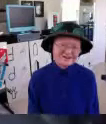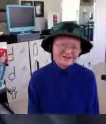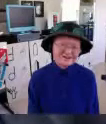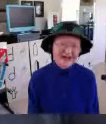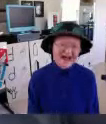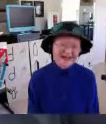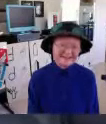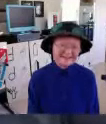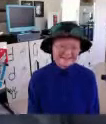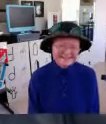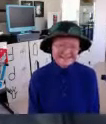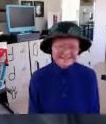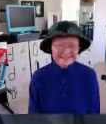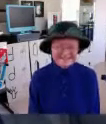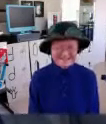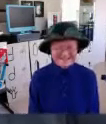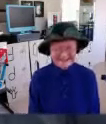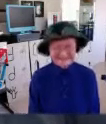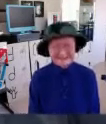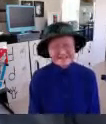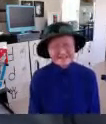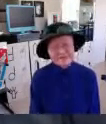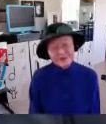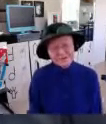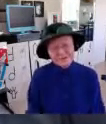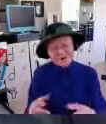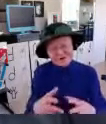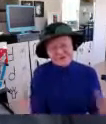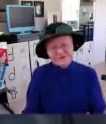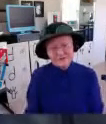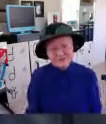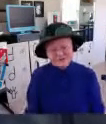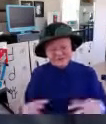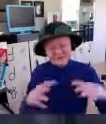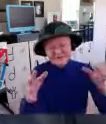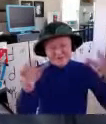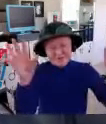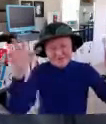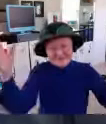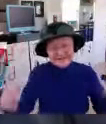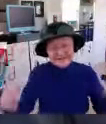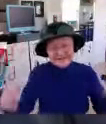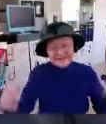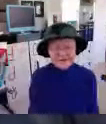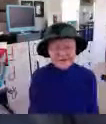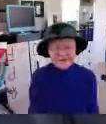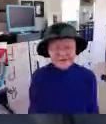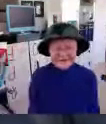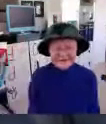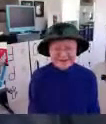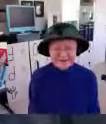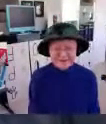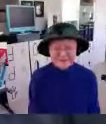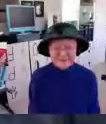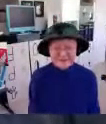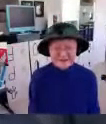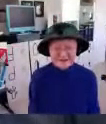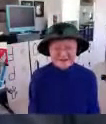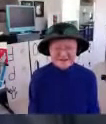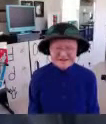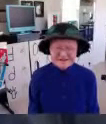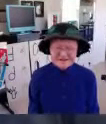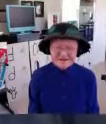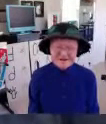Yeah, it really is. And Steve, what about your development side of it? Do you want to say anything about how SignTyp